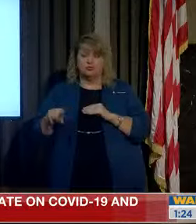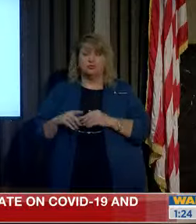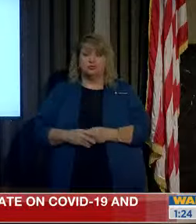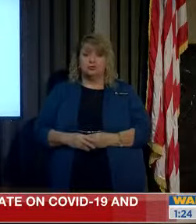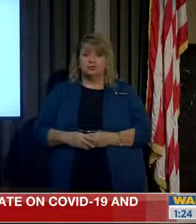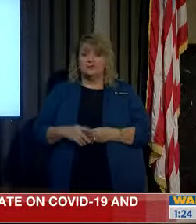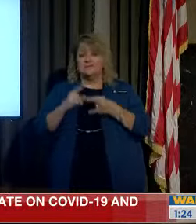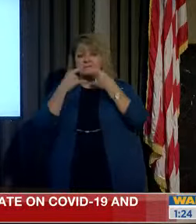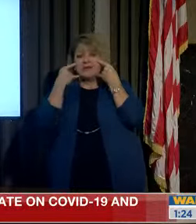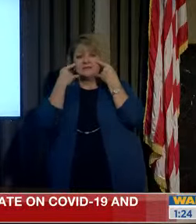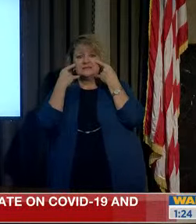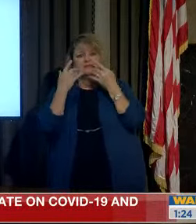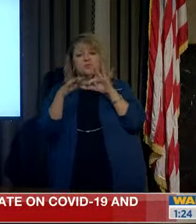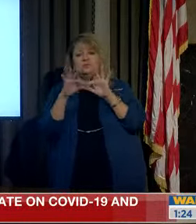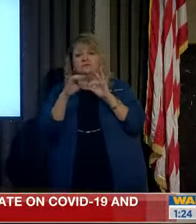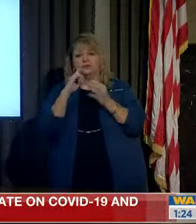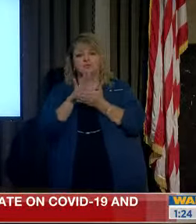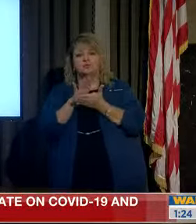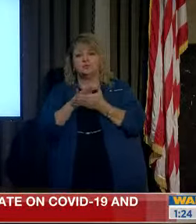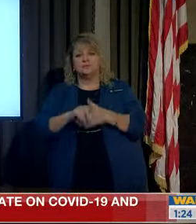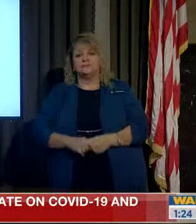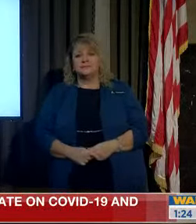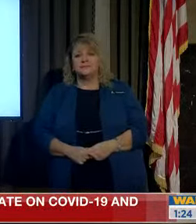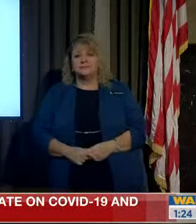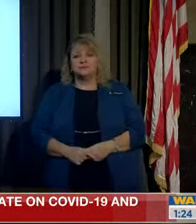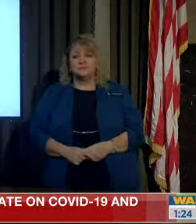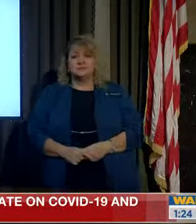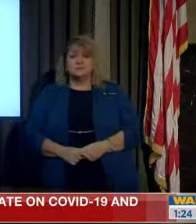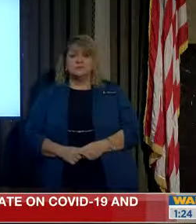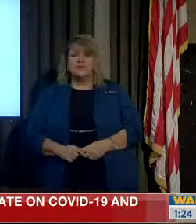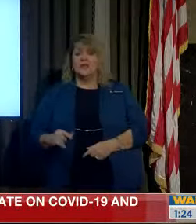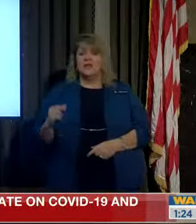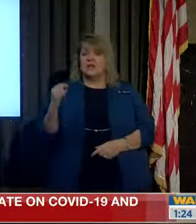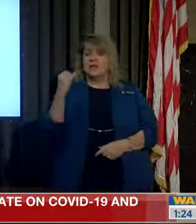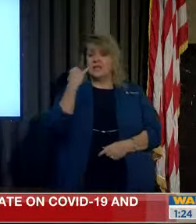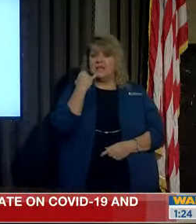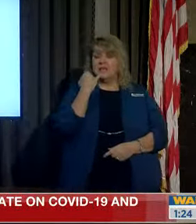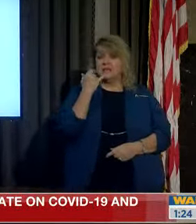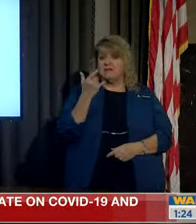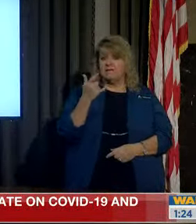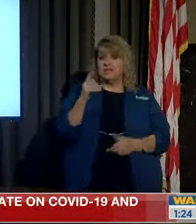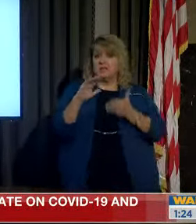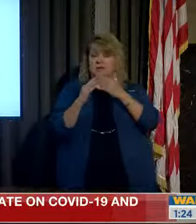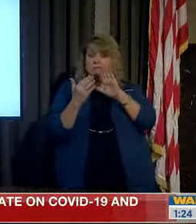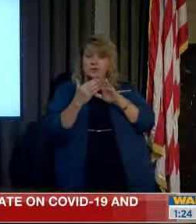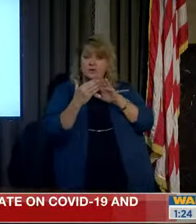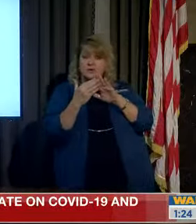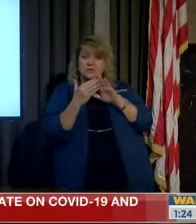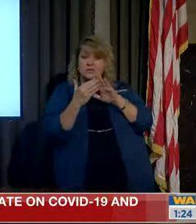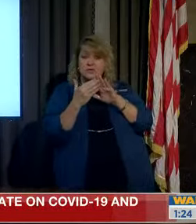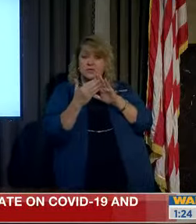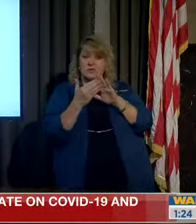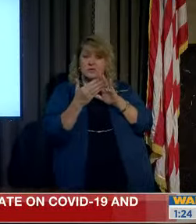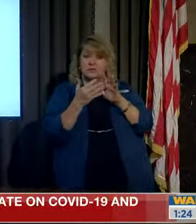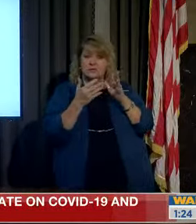Masking is going to be important for schools as long as the risk of community transmission remains